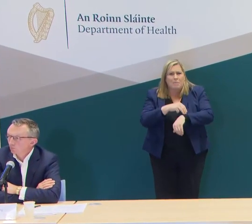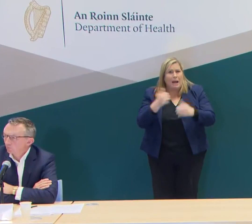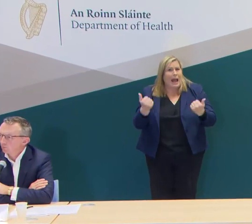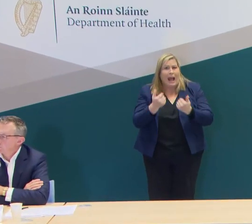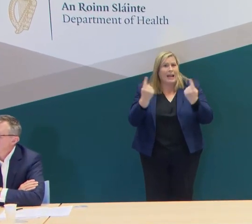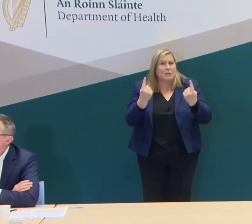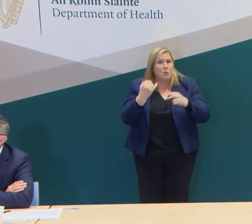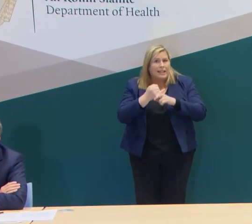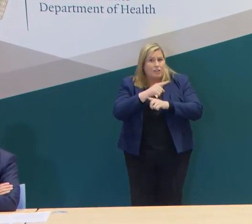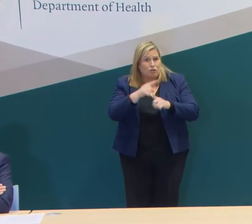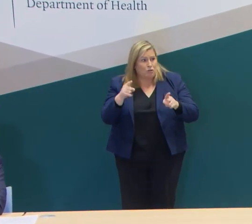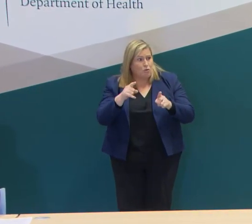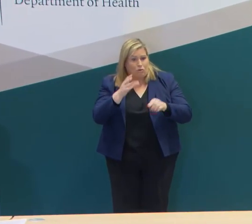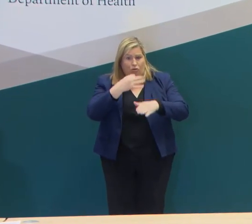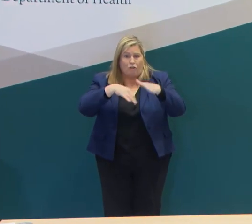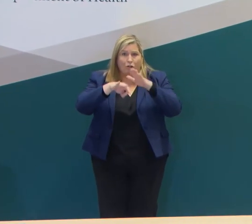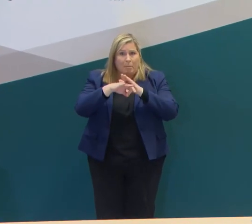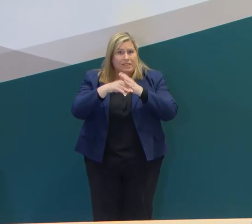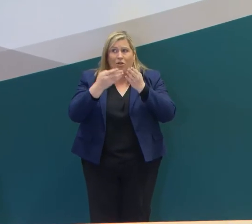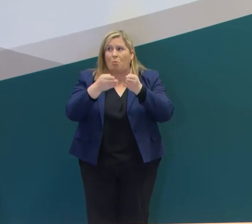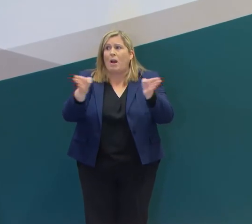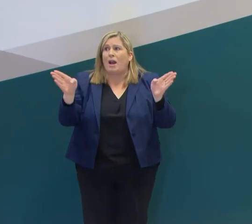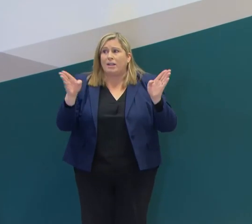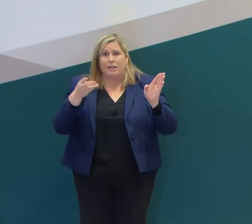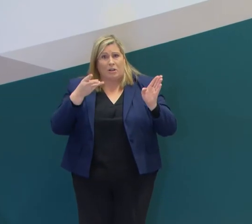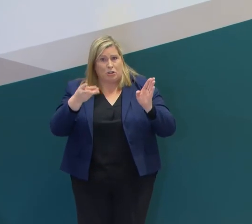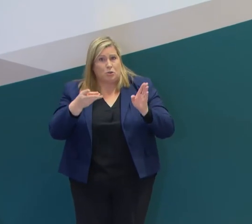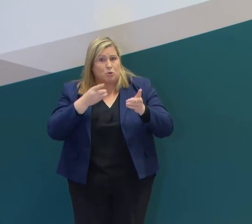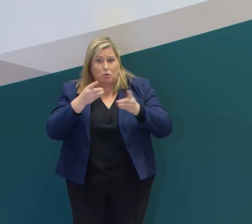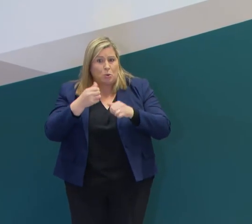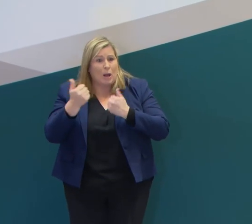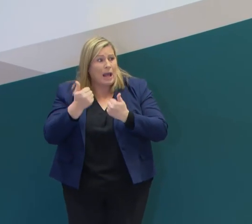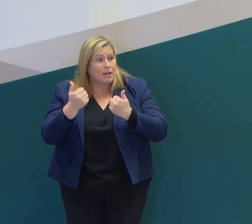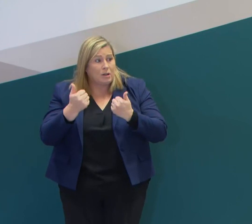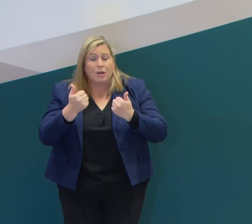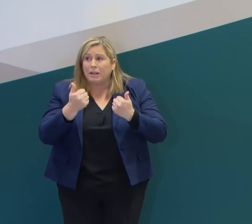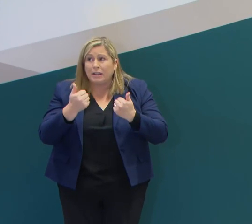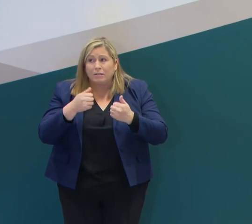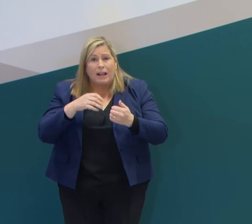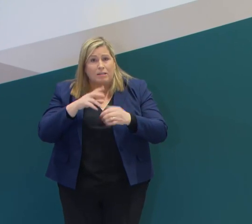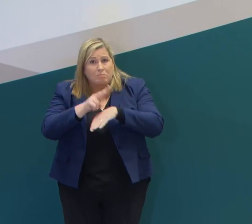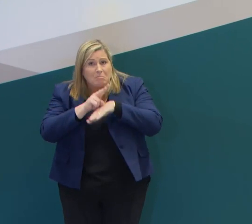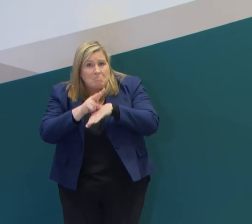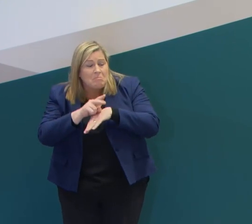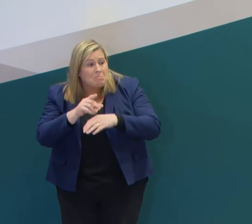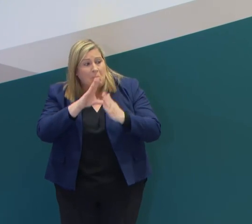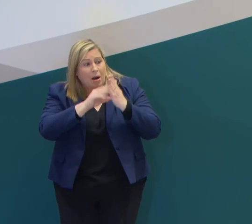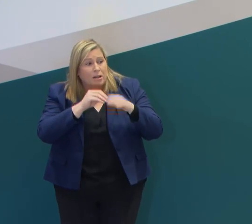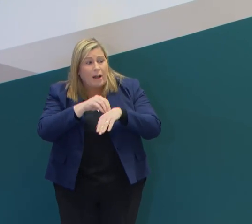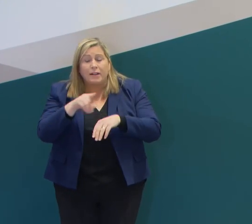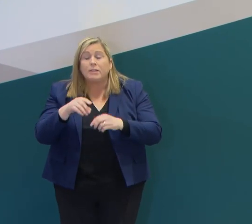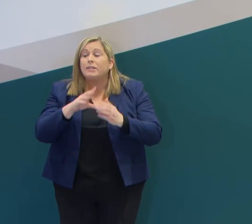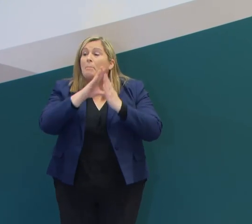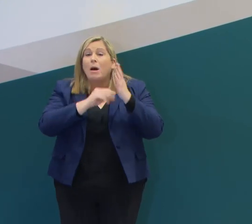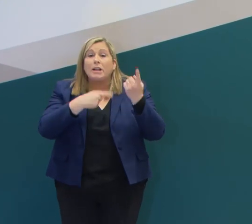doing any modelling about this? Obviously, this is going to have a huge economic cost and so on. So as part of the work we're doing on modelling, there are two